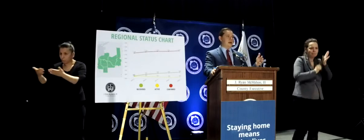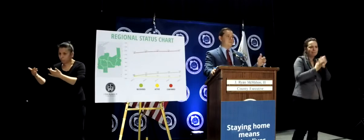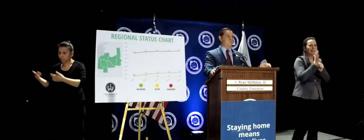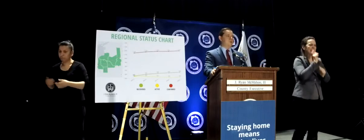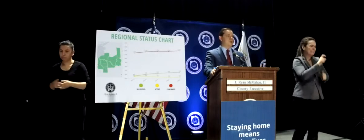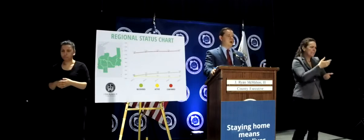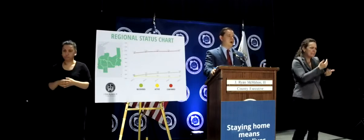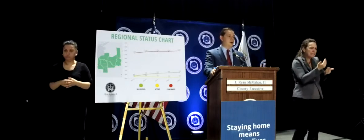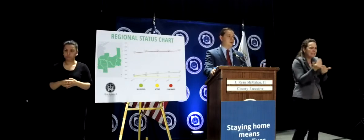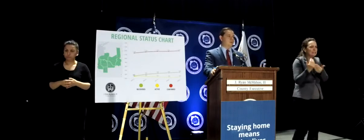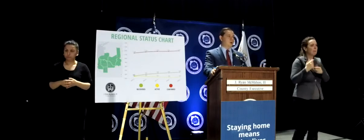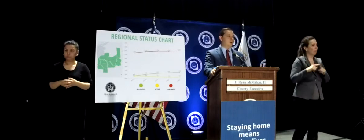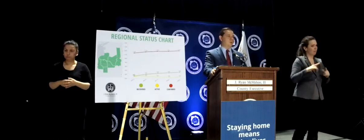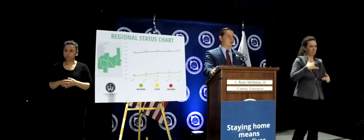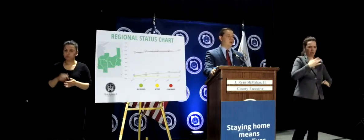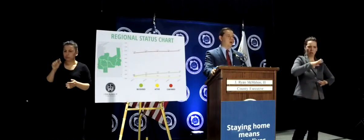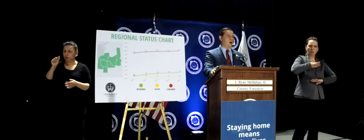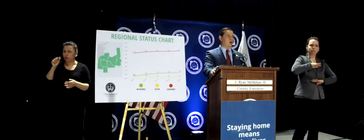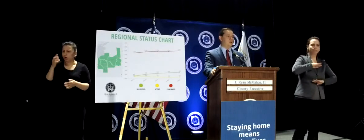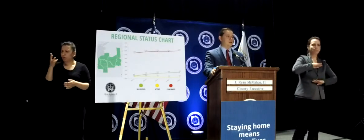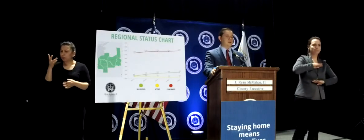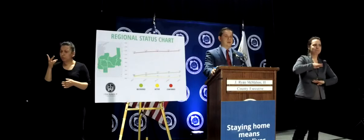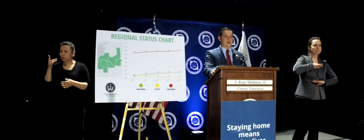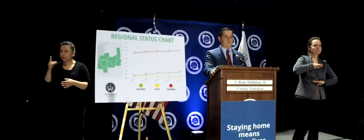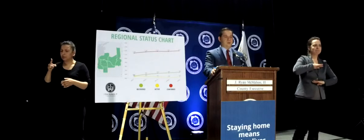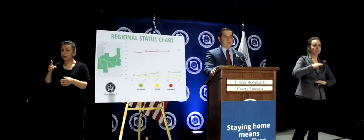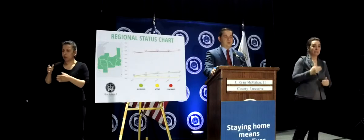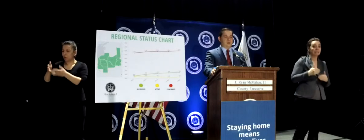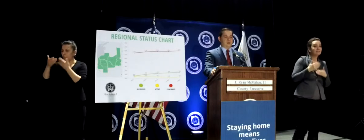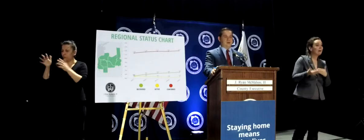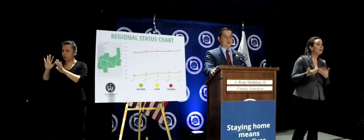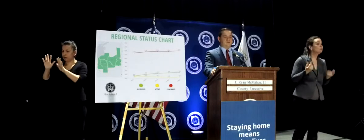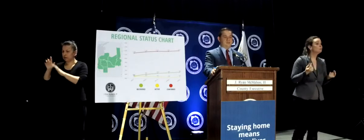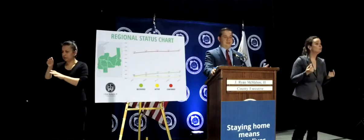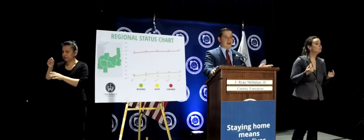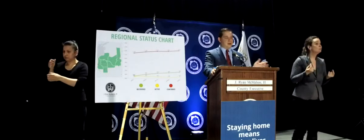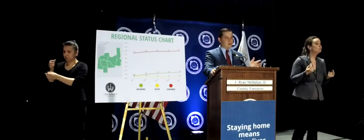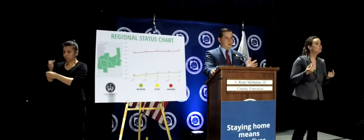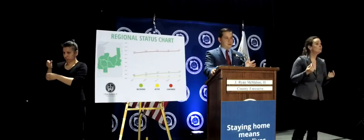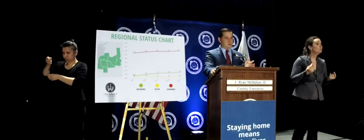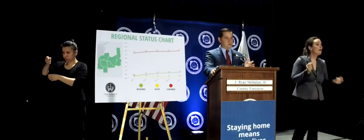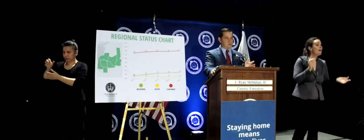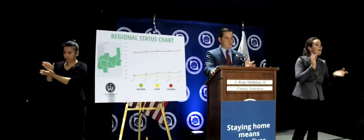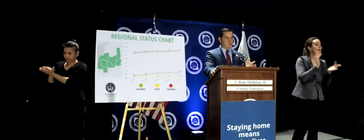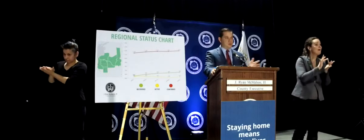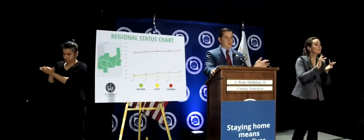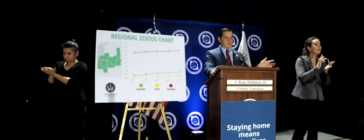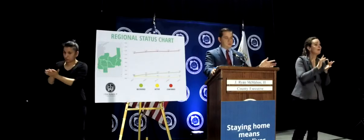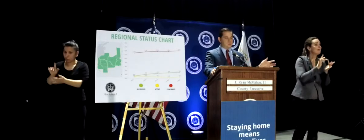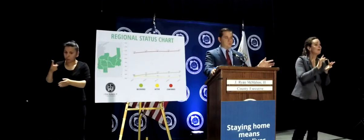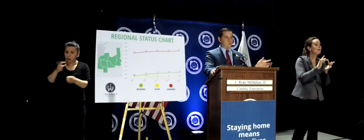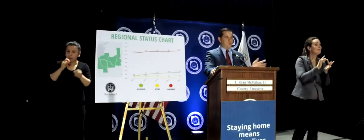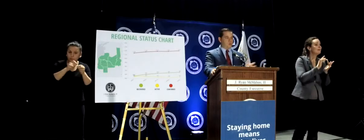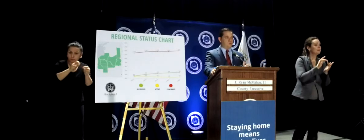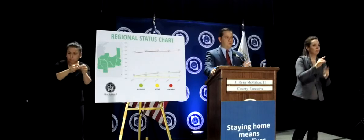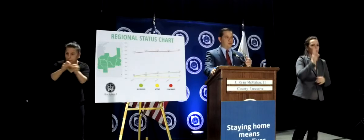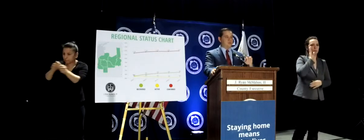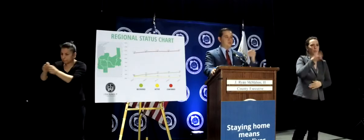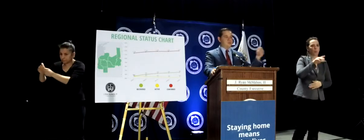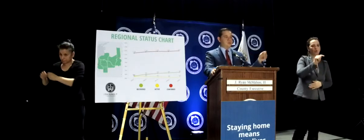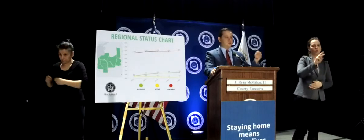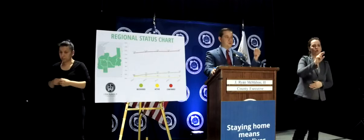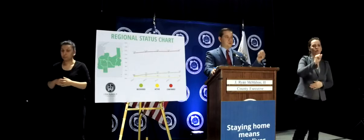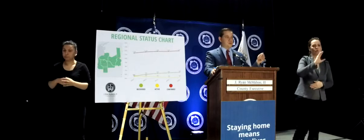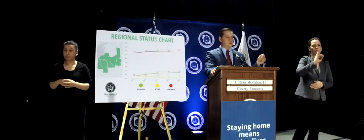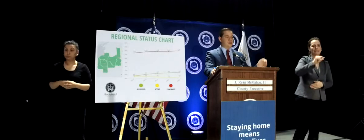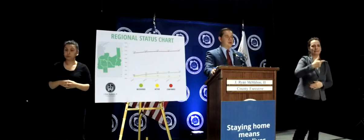more time, but we're working hard to get them there. And if the data continues to move, we